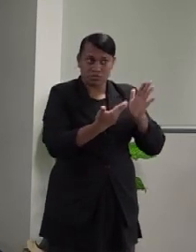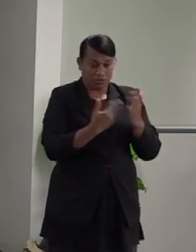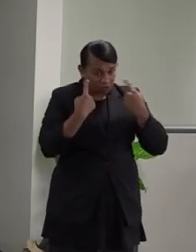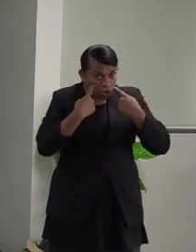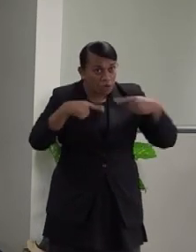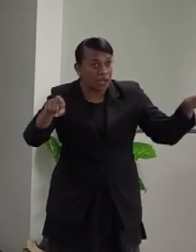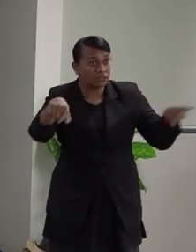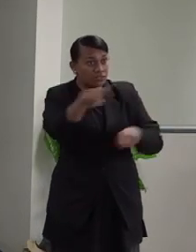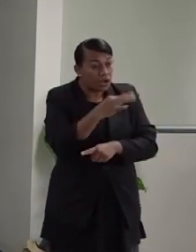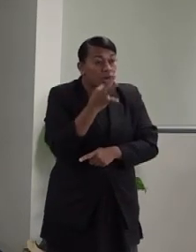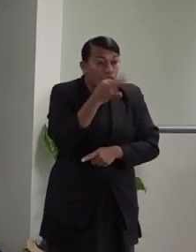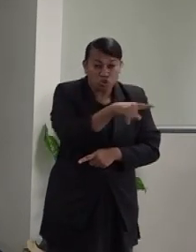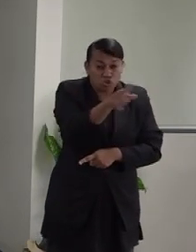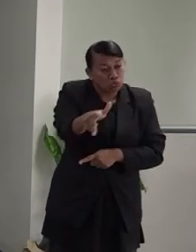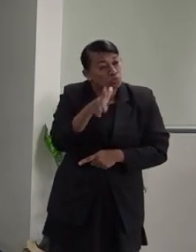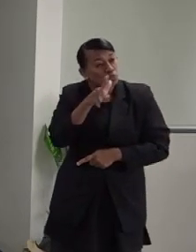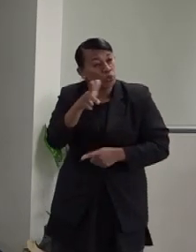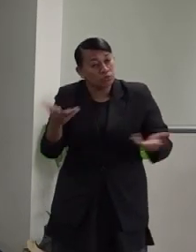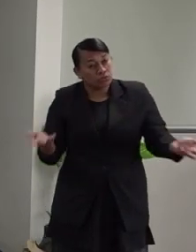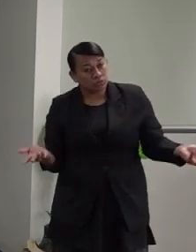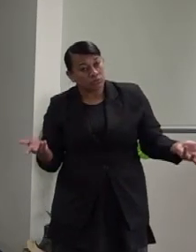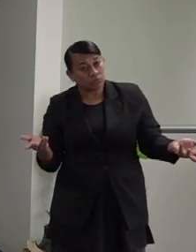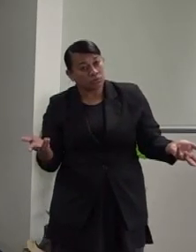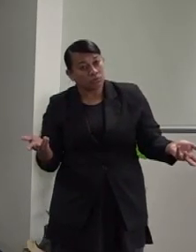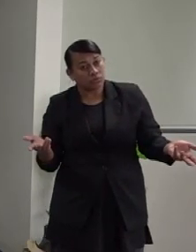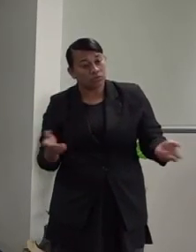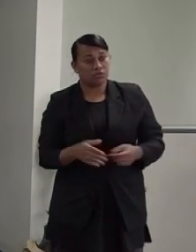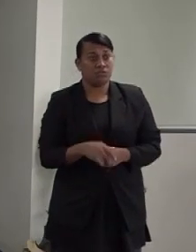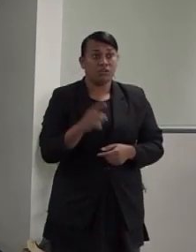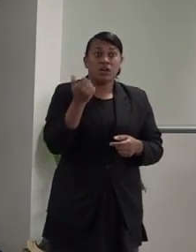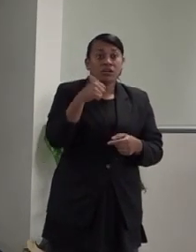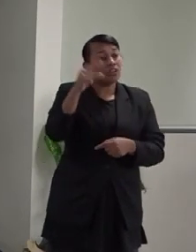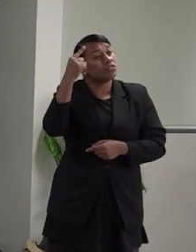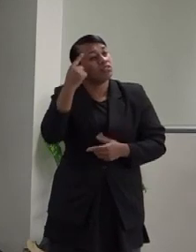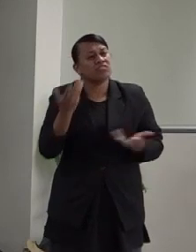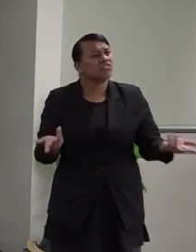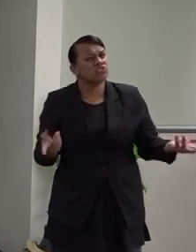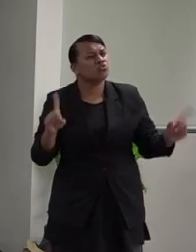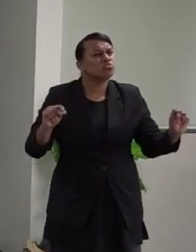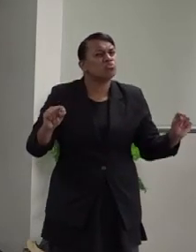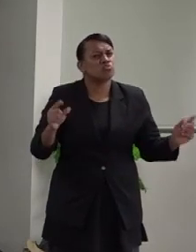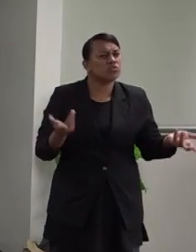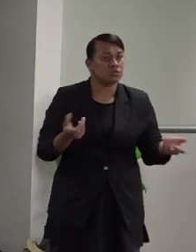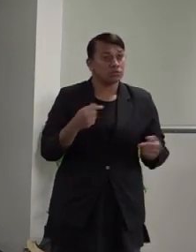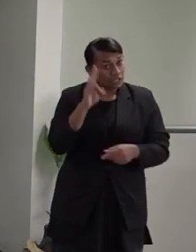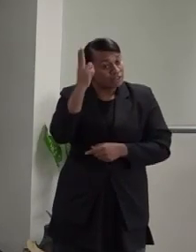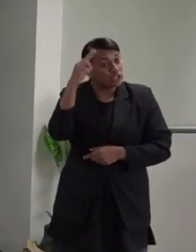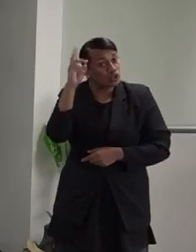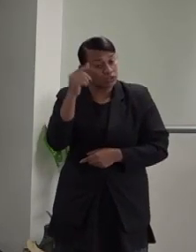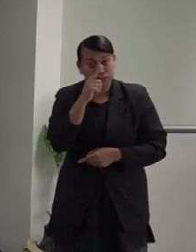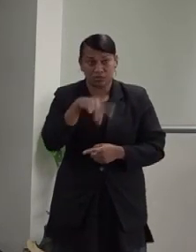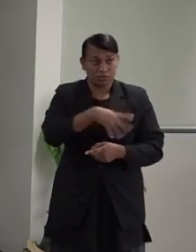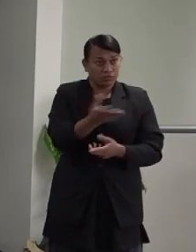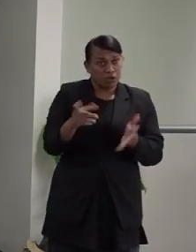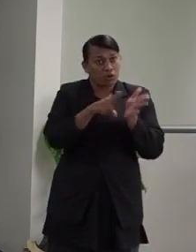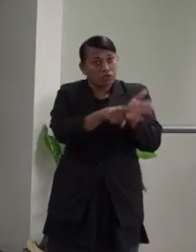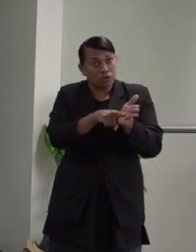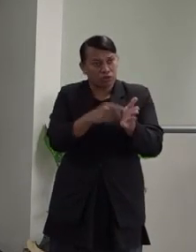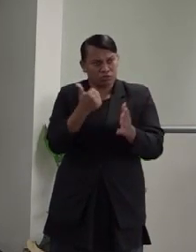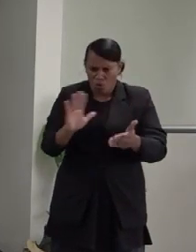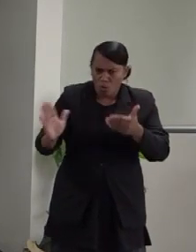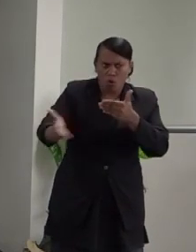to you? What in God's name are you thinking? While Fijians in Lautoka are living under a